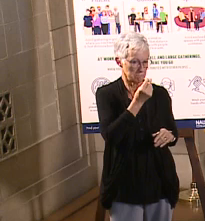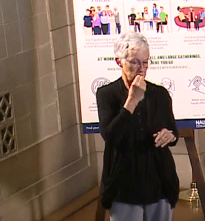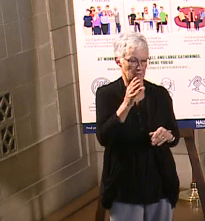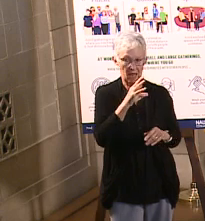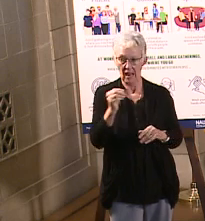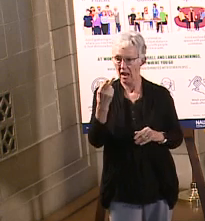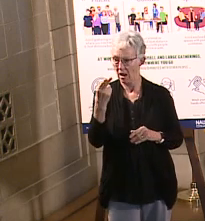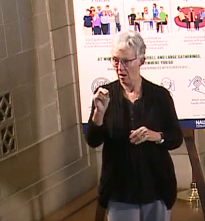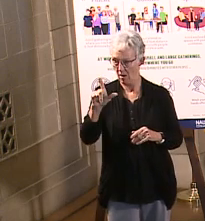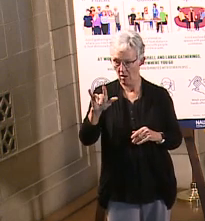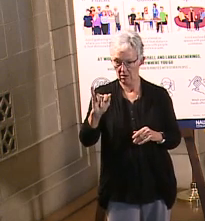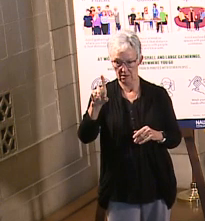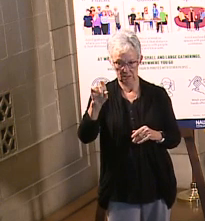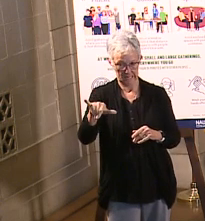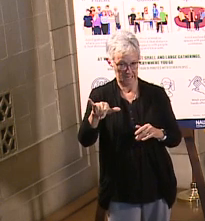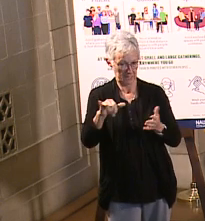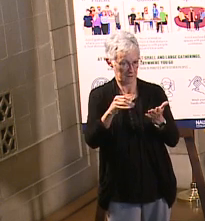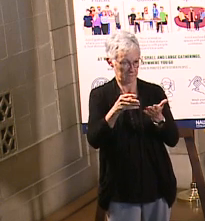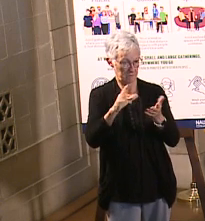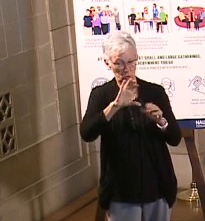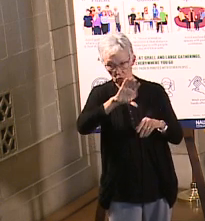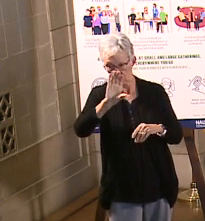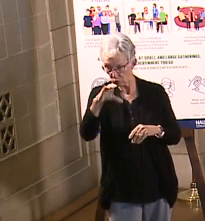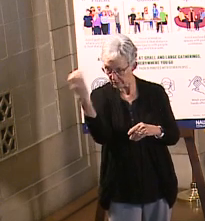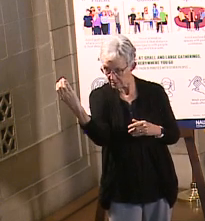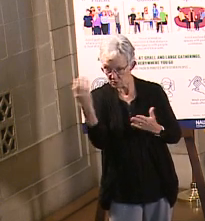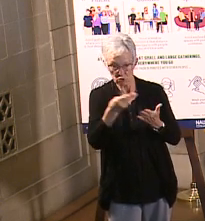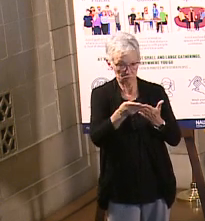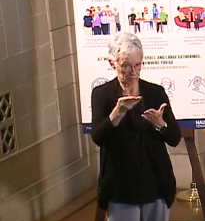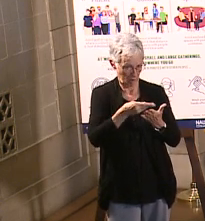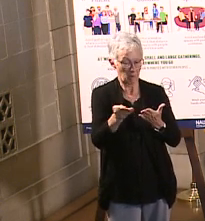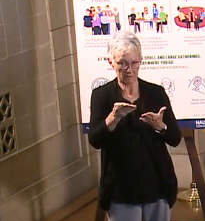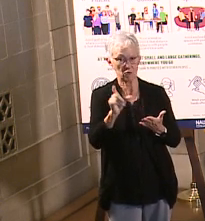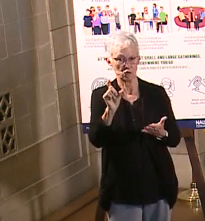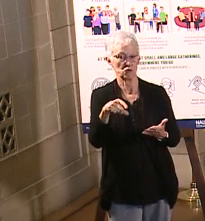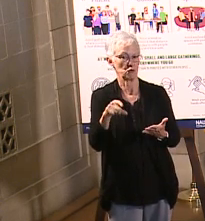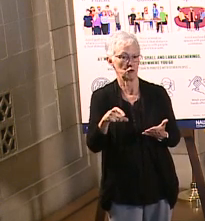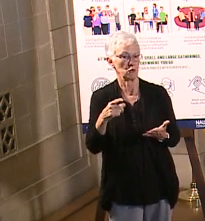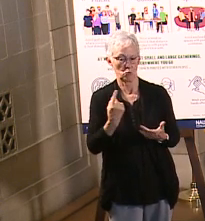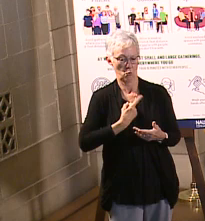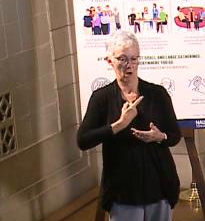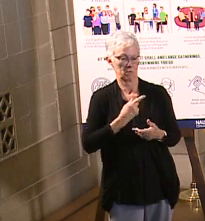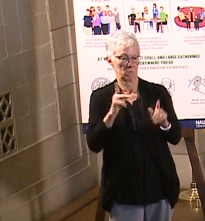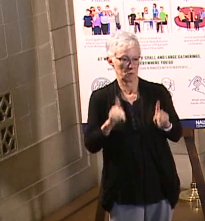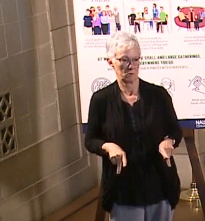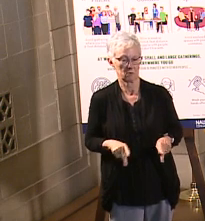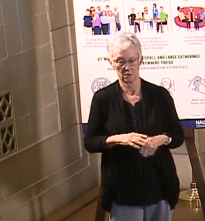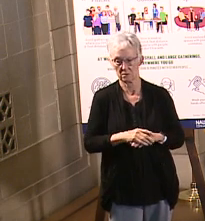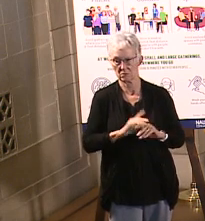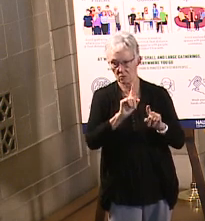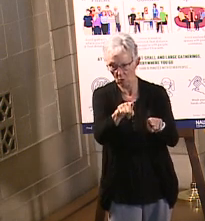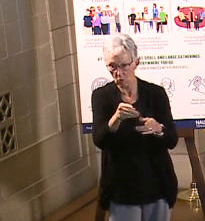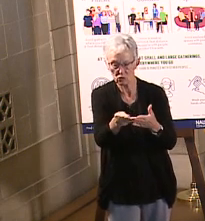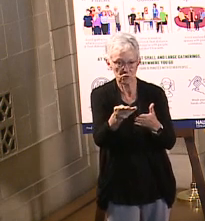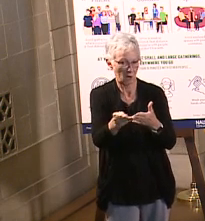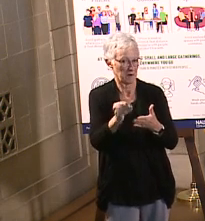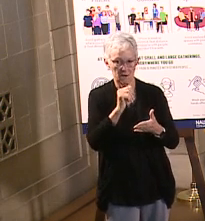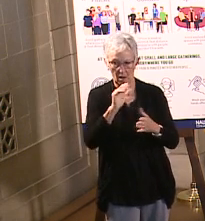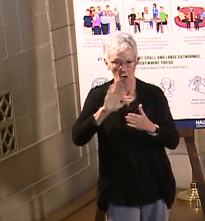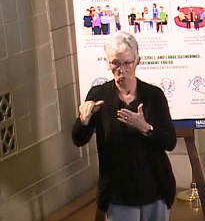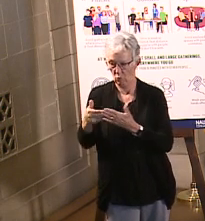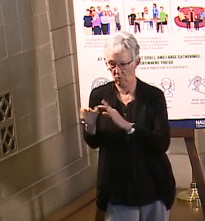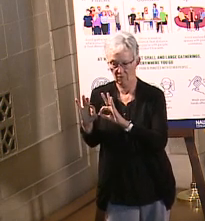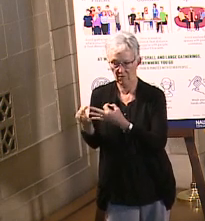do it individually and not take the whole family to go holiday shopping. That's another way to slow it down. Work from home if you can. And of course, one of the key things